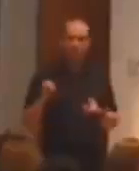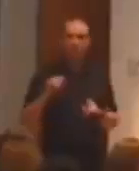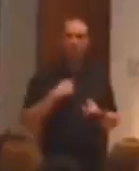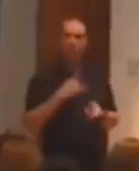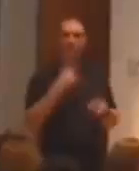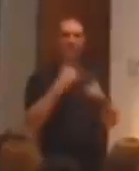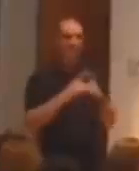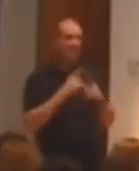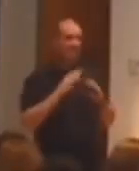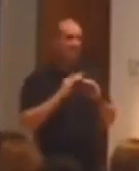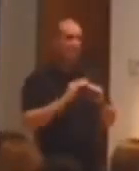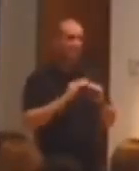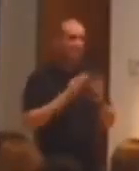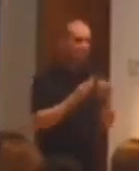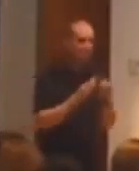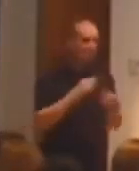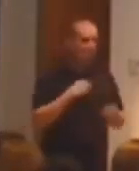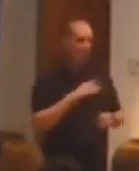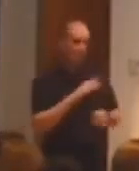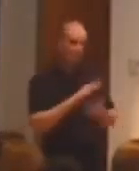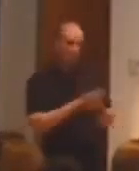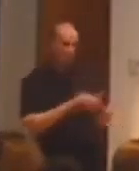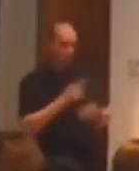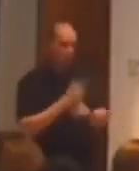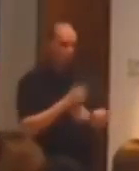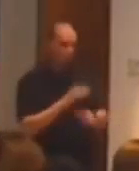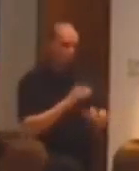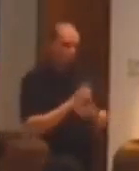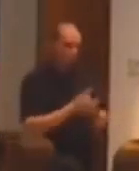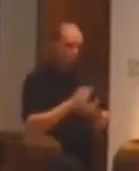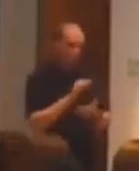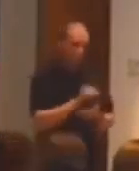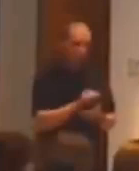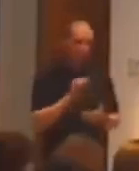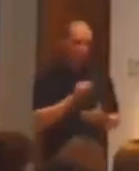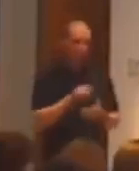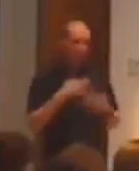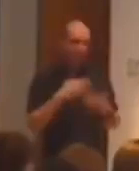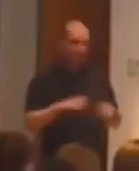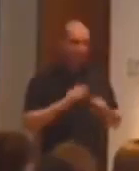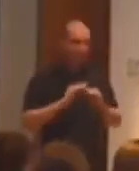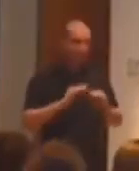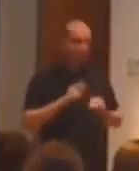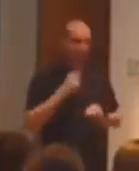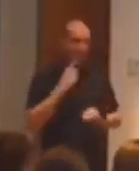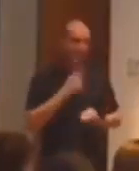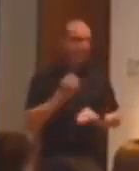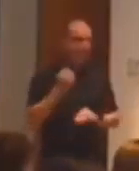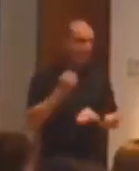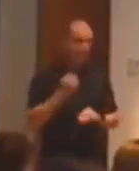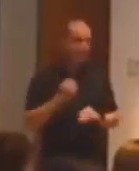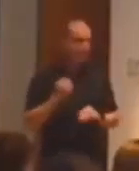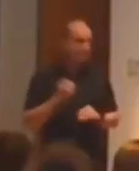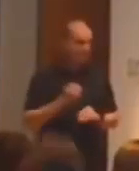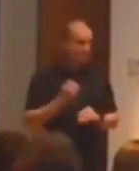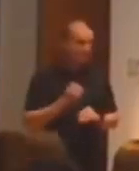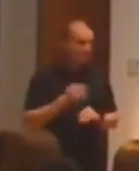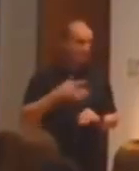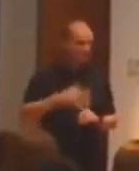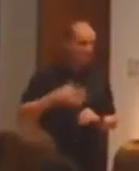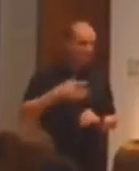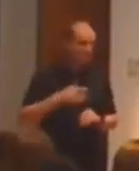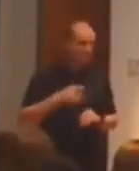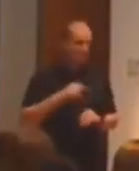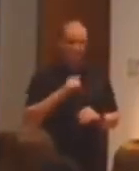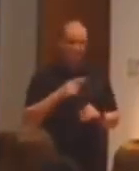the sex education materials, I'm sorry to have to talk about these things, but says what is being taught in schools. Masturbation is positively promoted